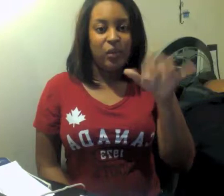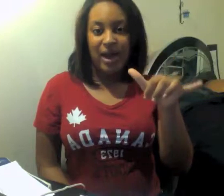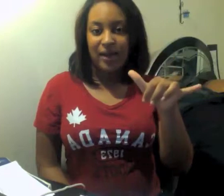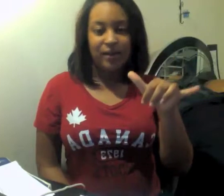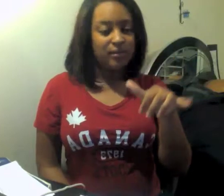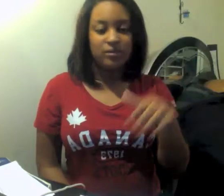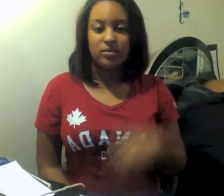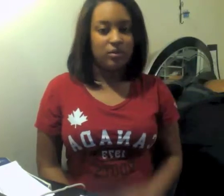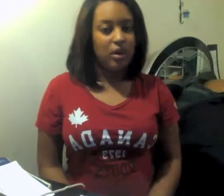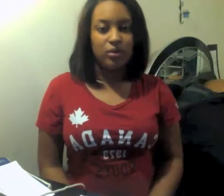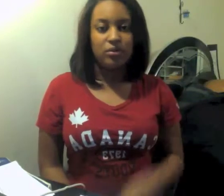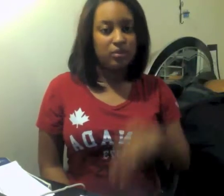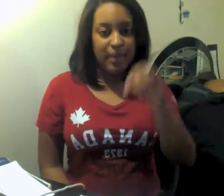M-O-N-E-Y. No, like,